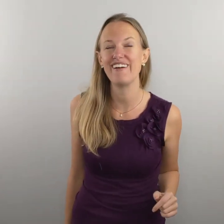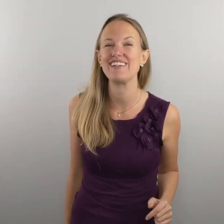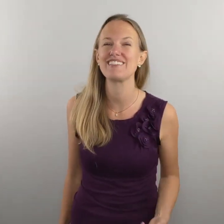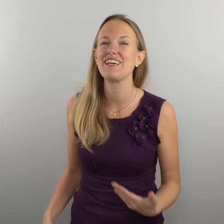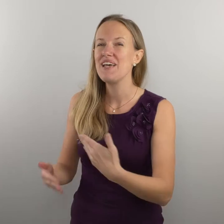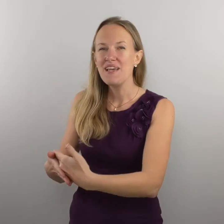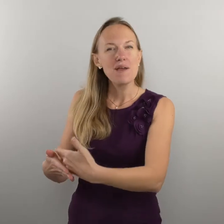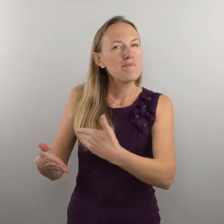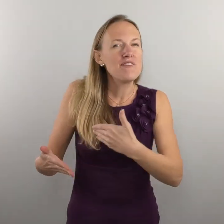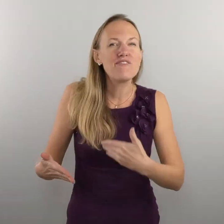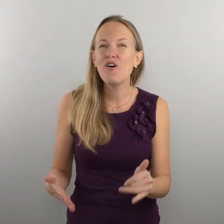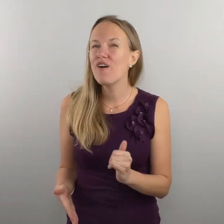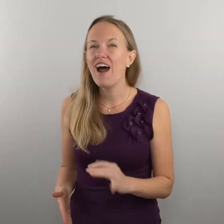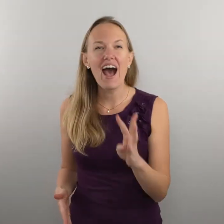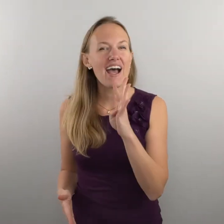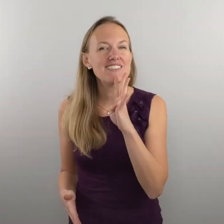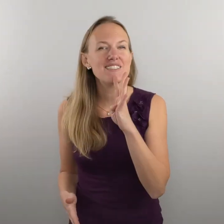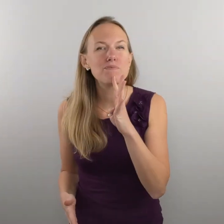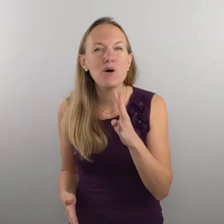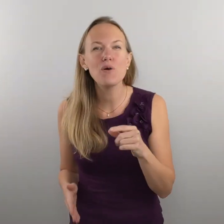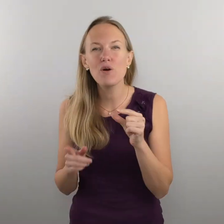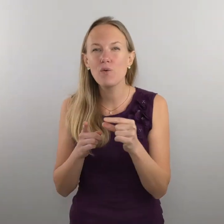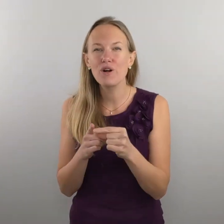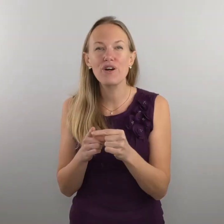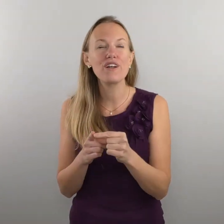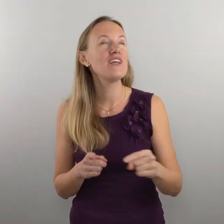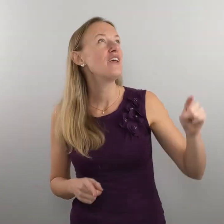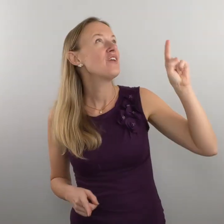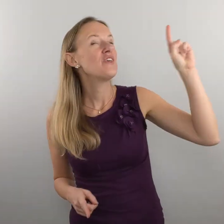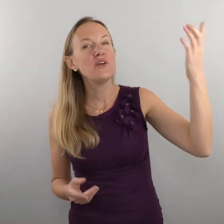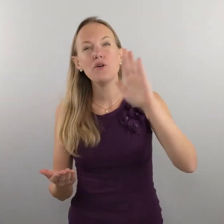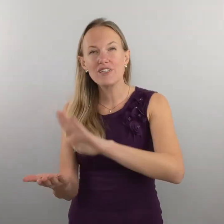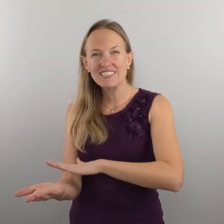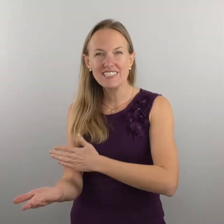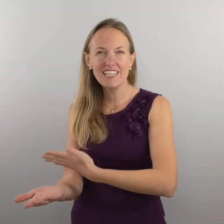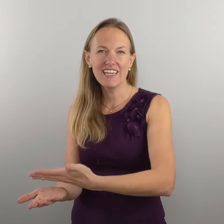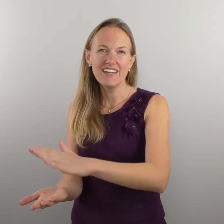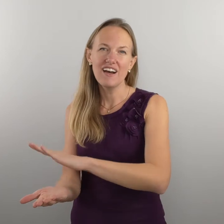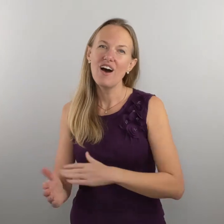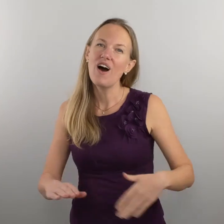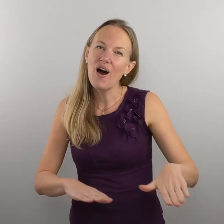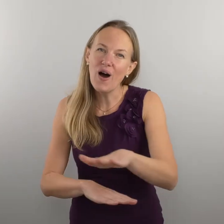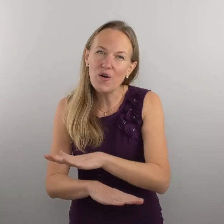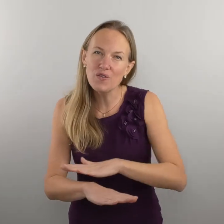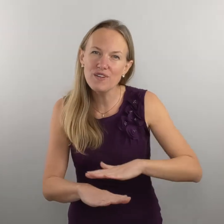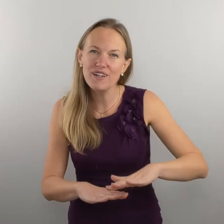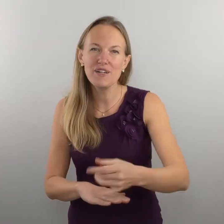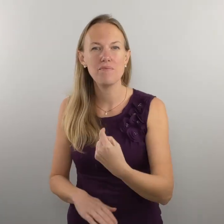chorus. Before I spoke a word, you were singing over